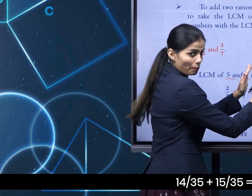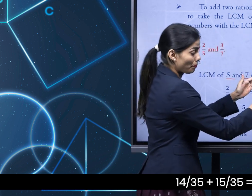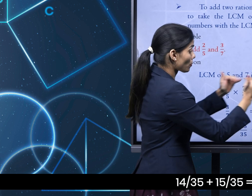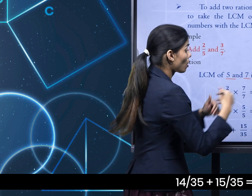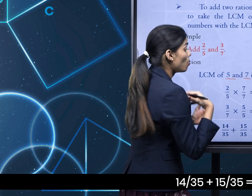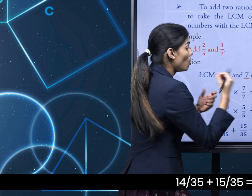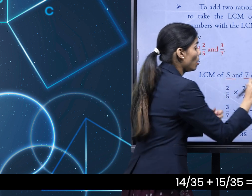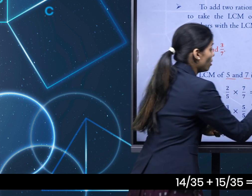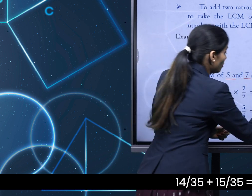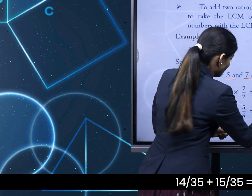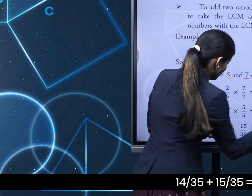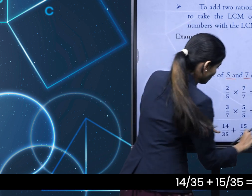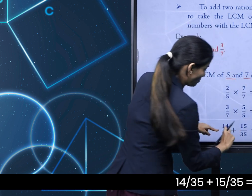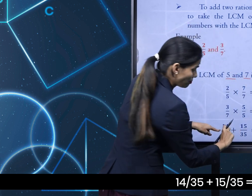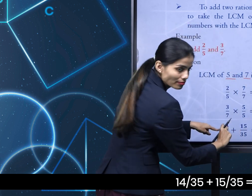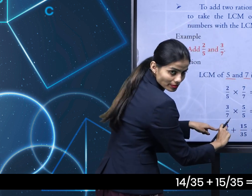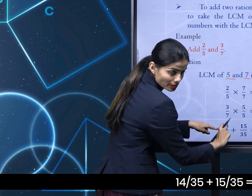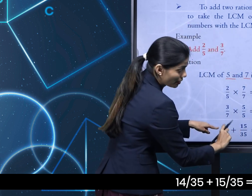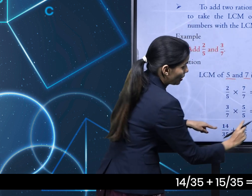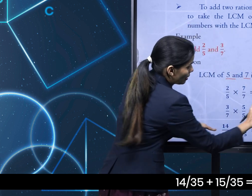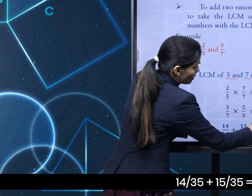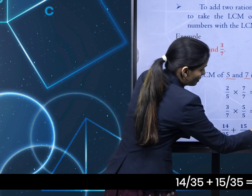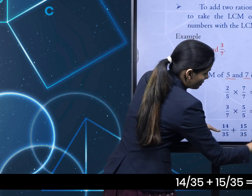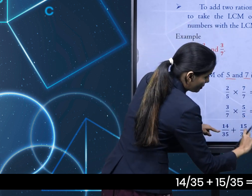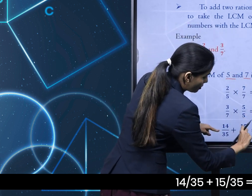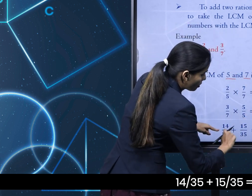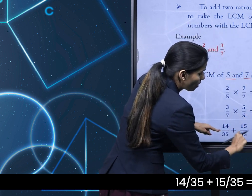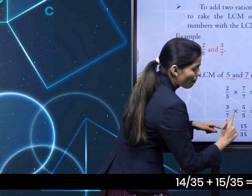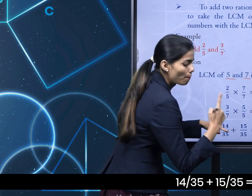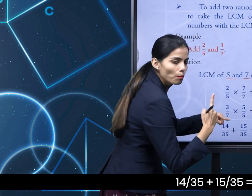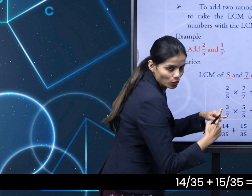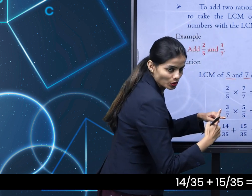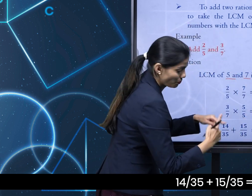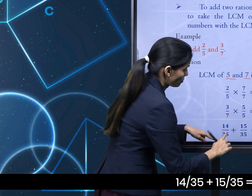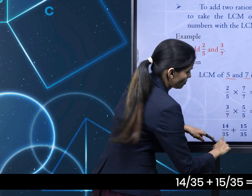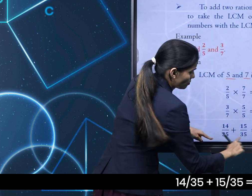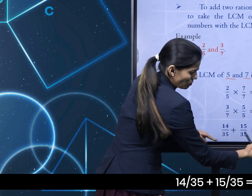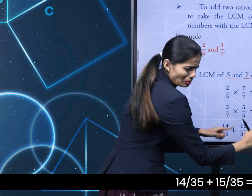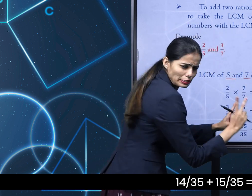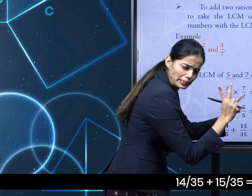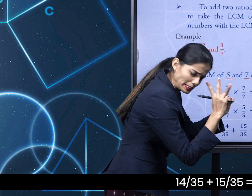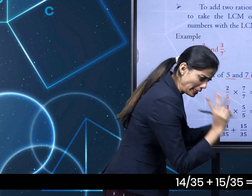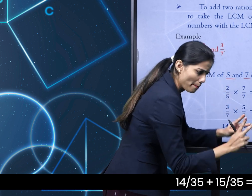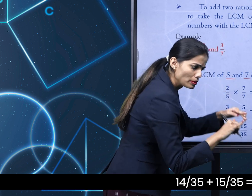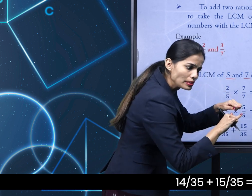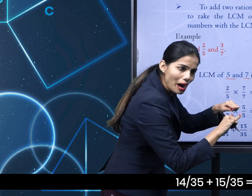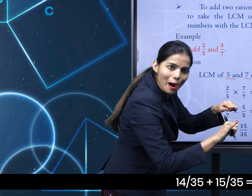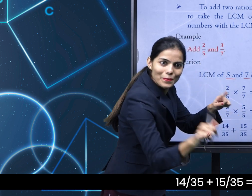14 by 35 plus 15 by 35 is equal to 29 by 35.